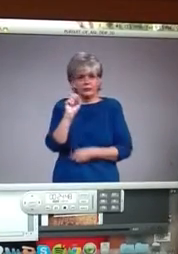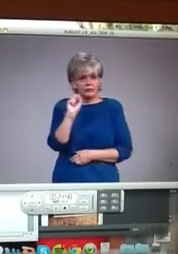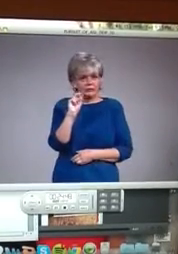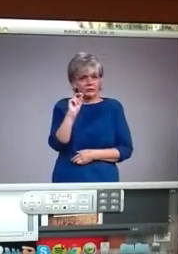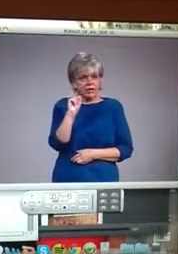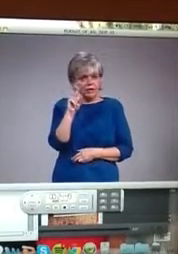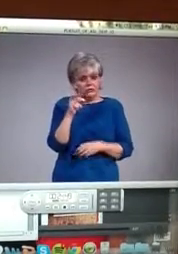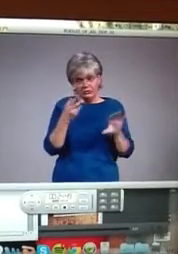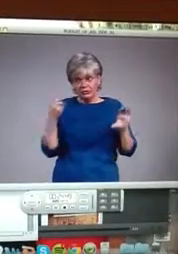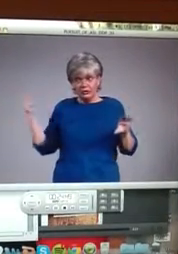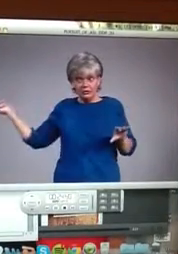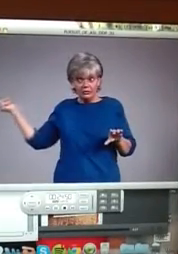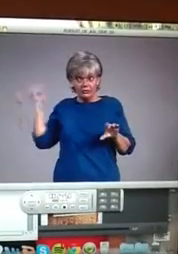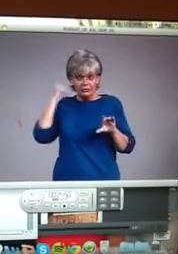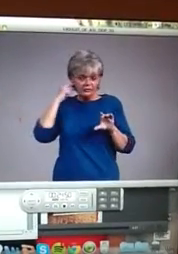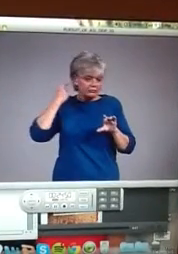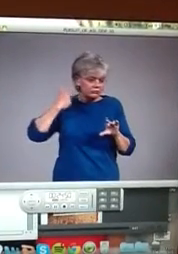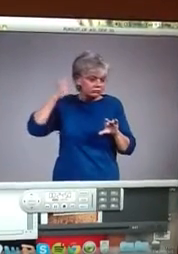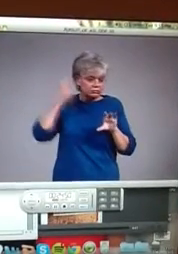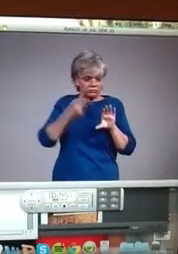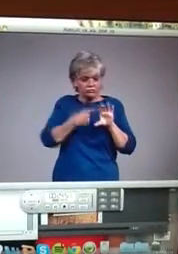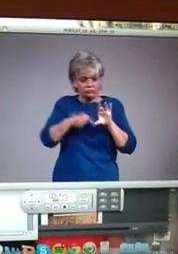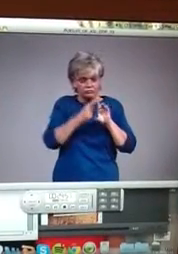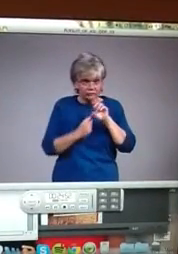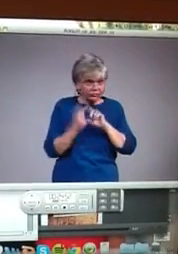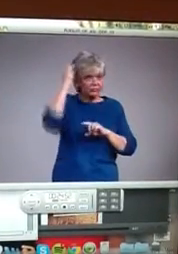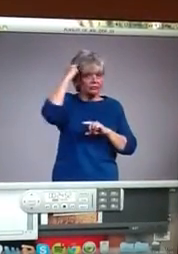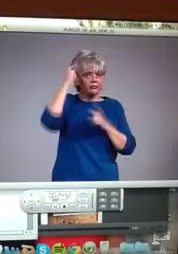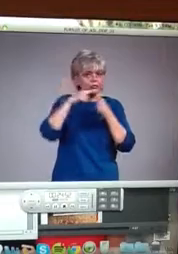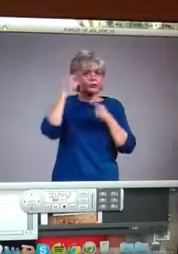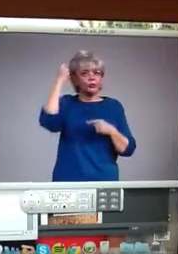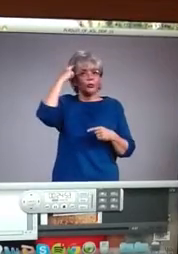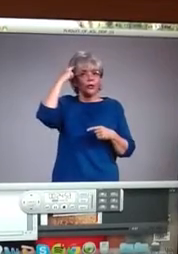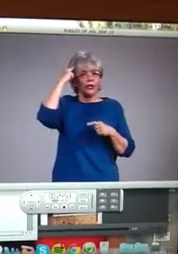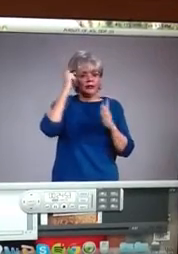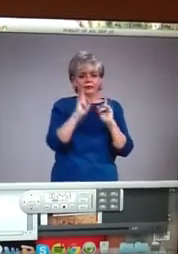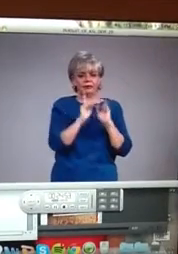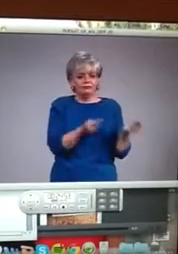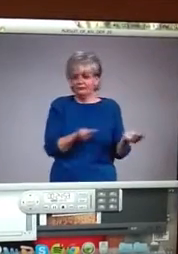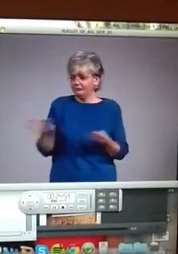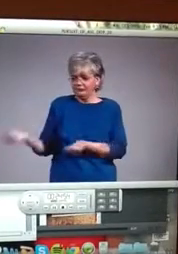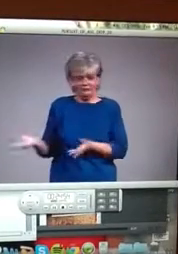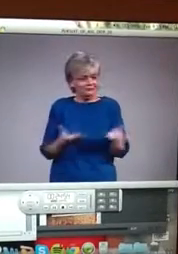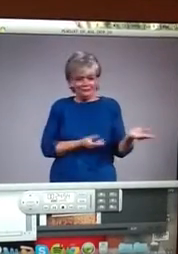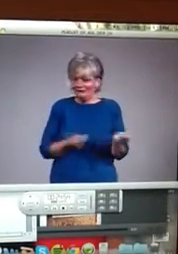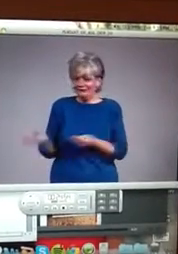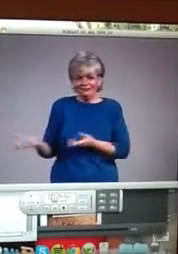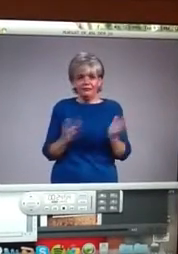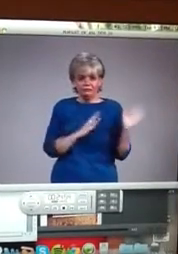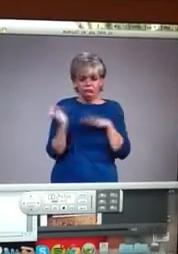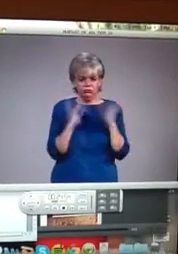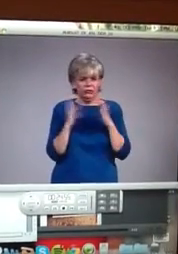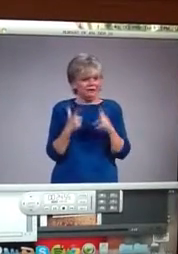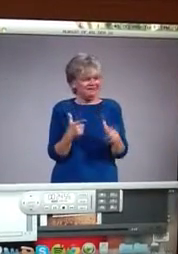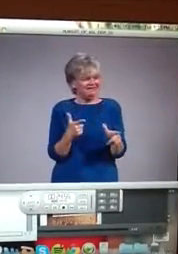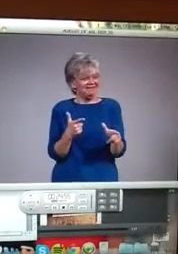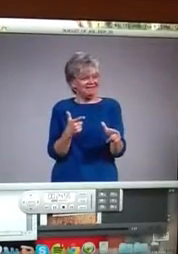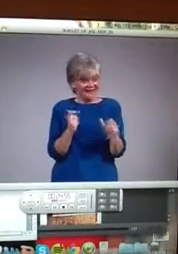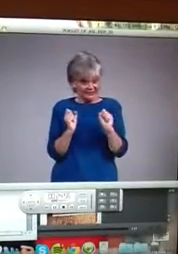mixture moving around, and inside there's a liquid, and the liquid sound comes